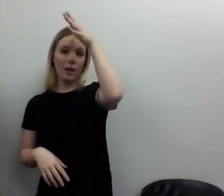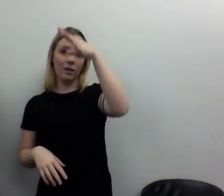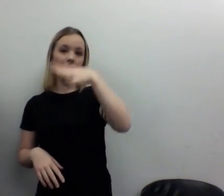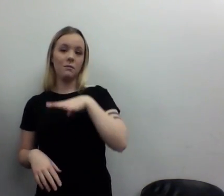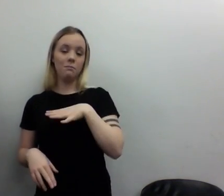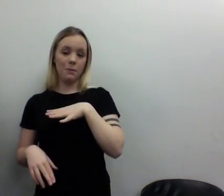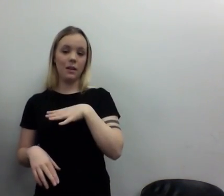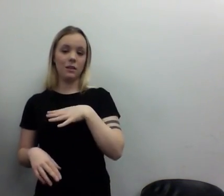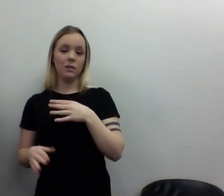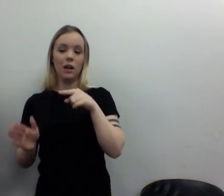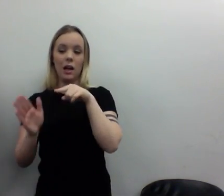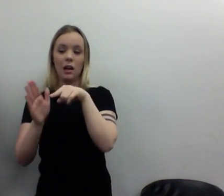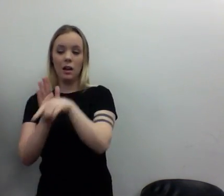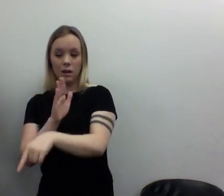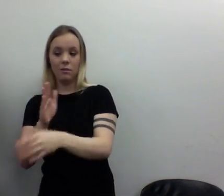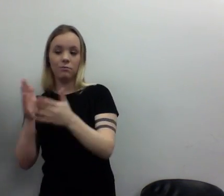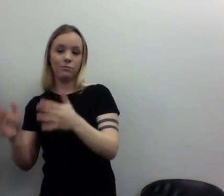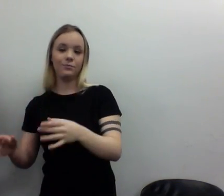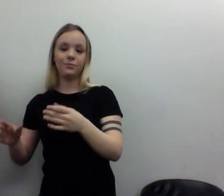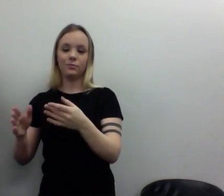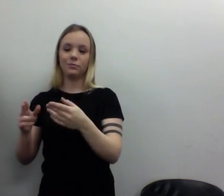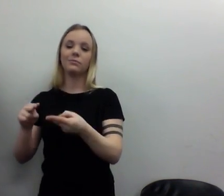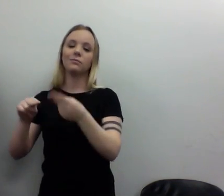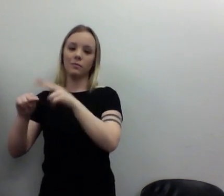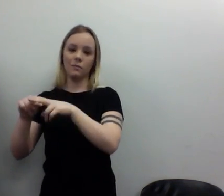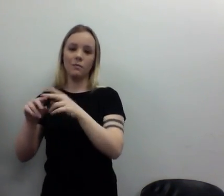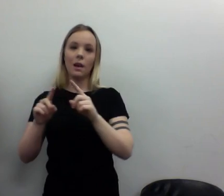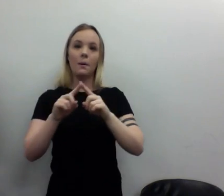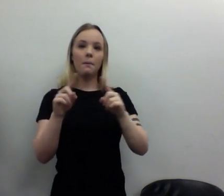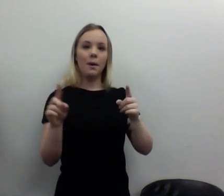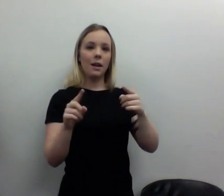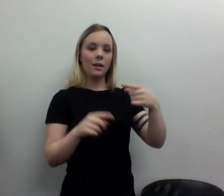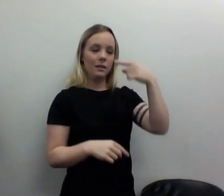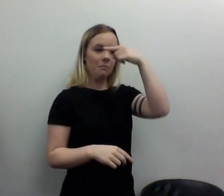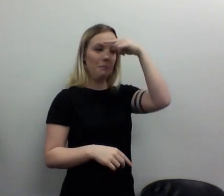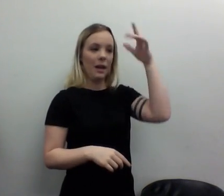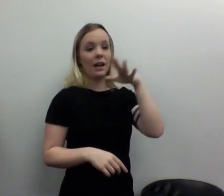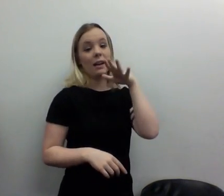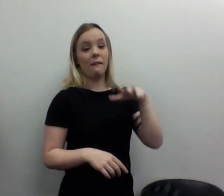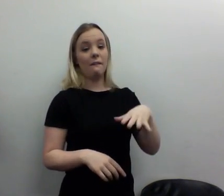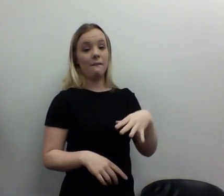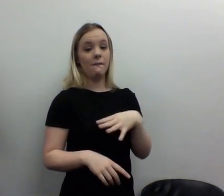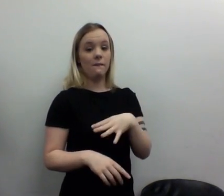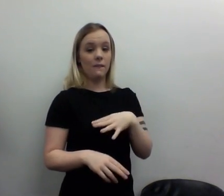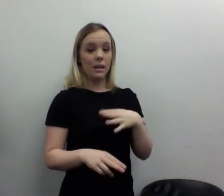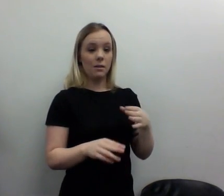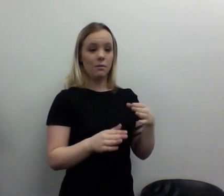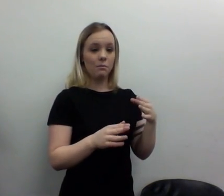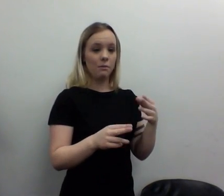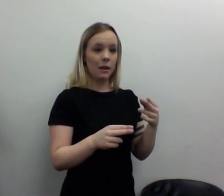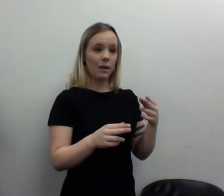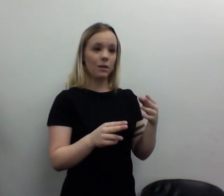very slightly. But the black female rate decreased significantly. There was a significant